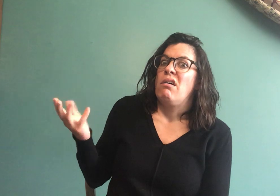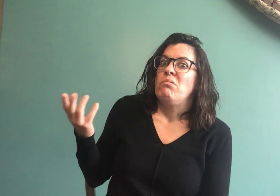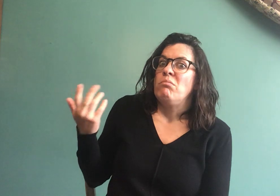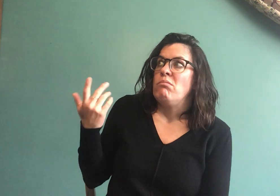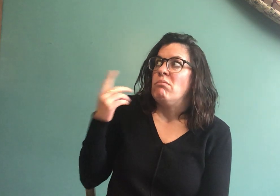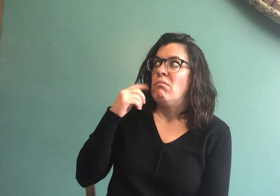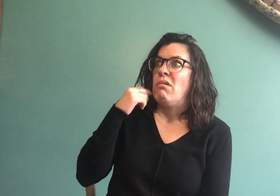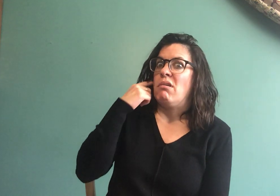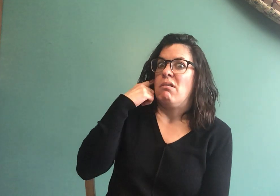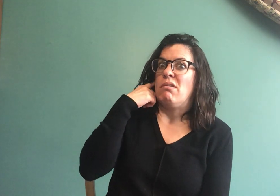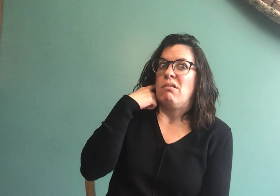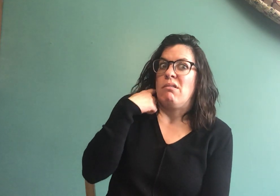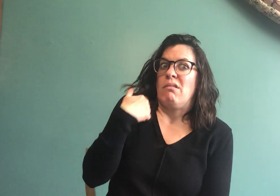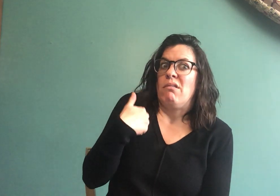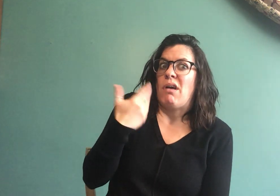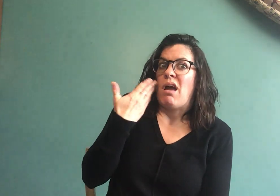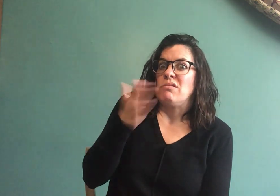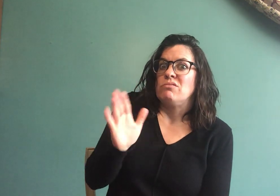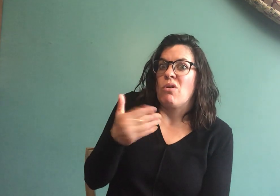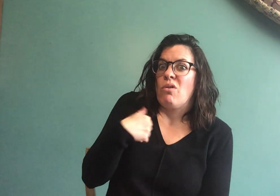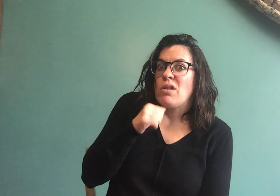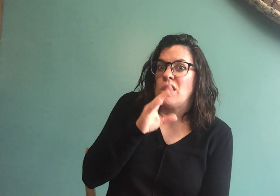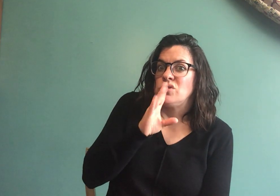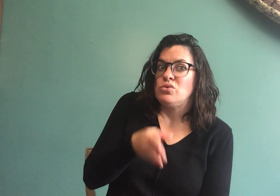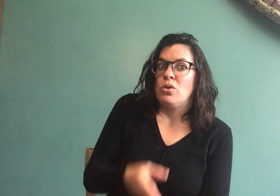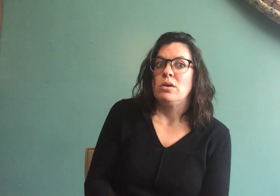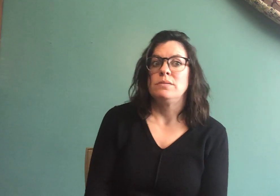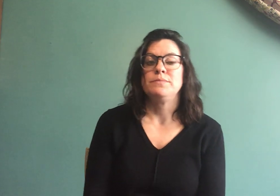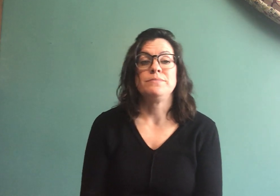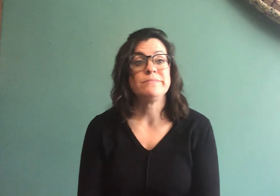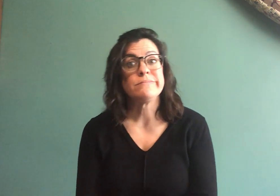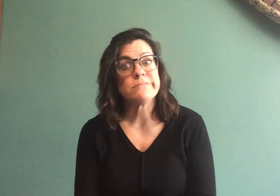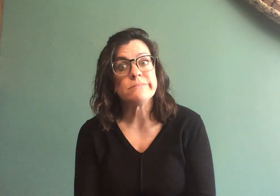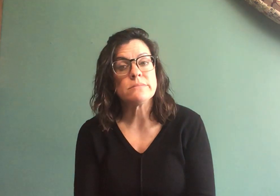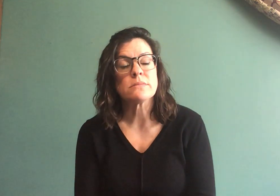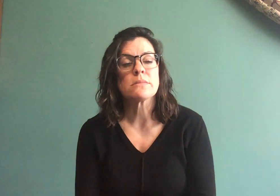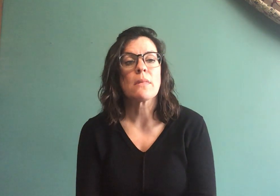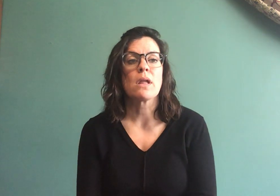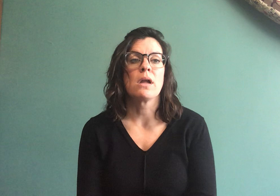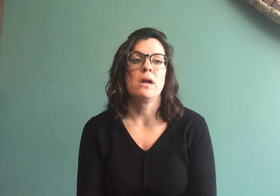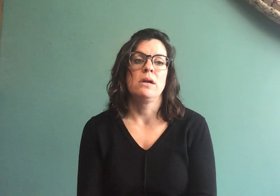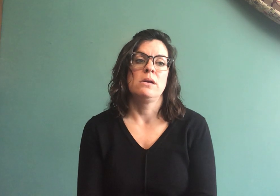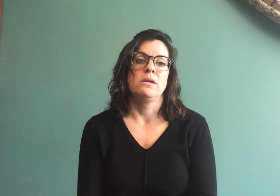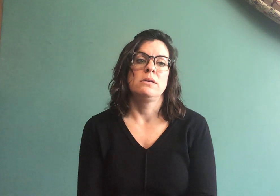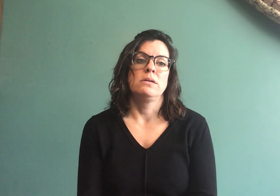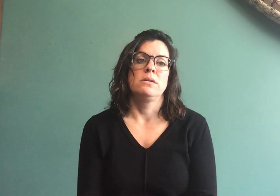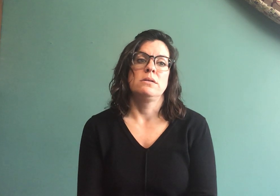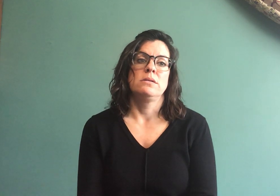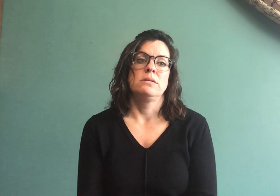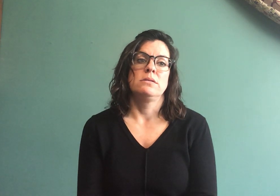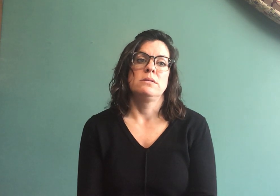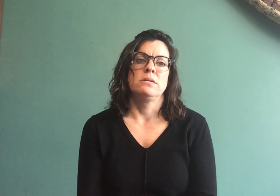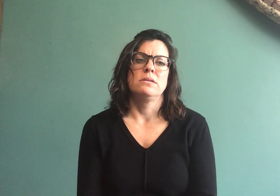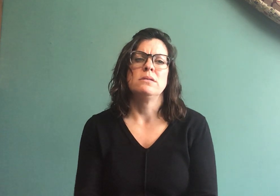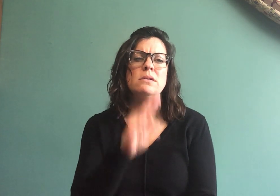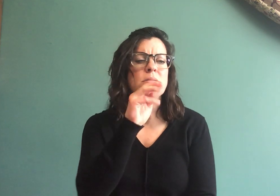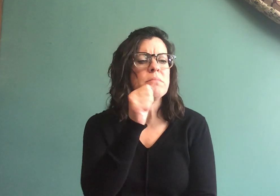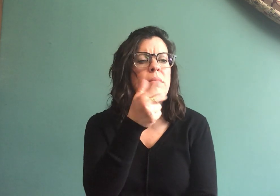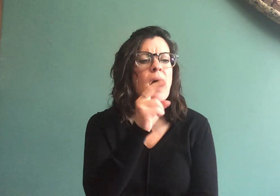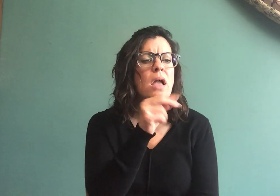I'm not sure. You're not sure. Ben? What, Megan? Probably if it's Ben. If it's